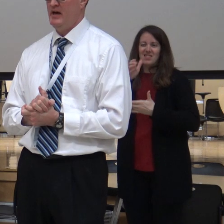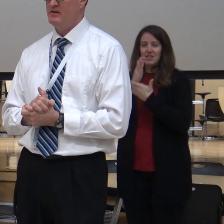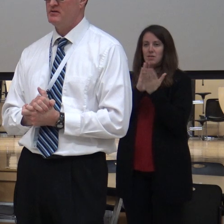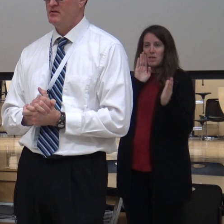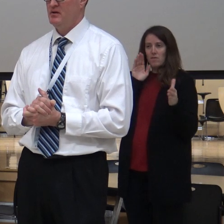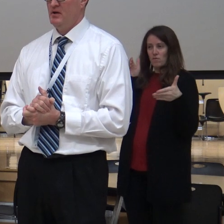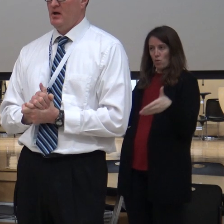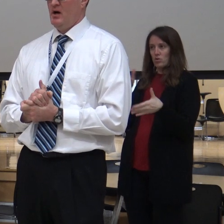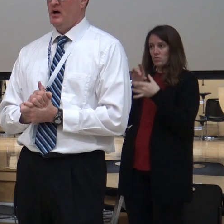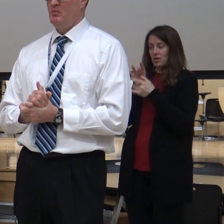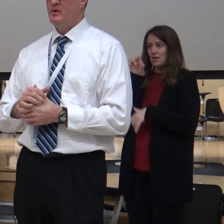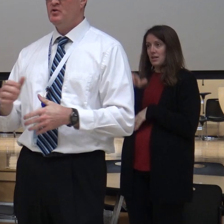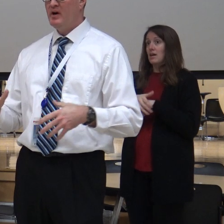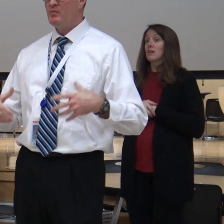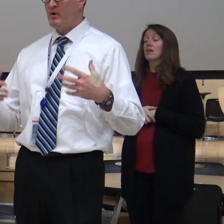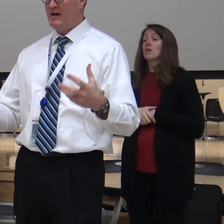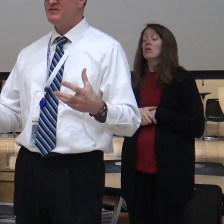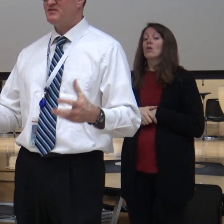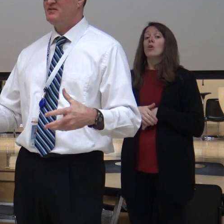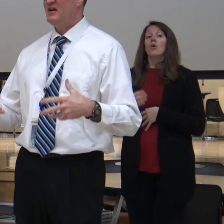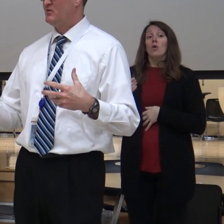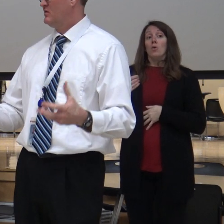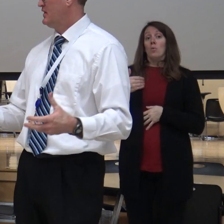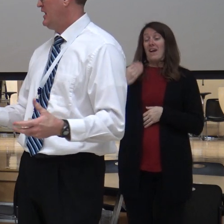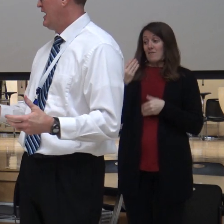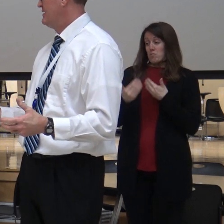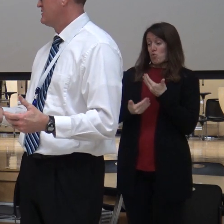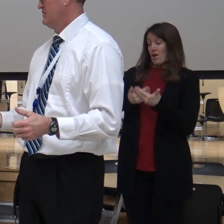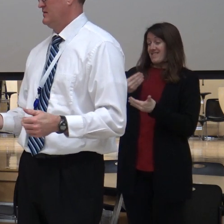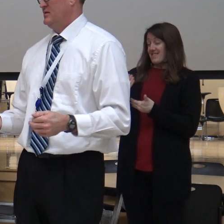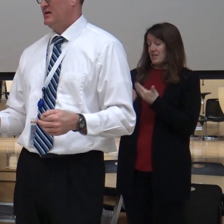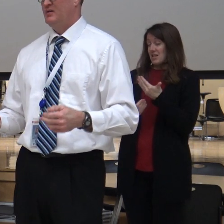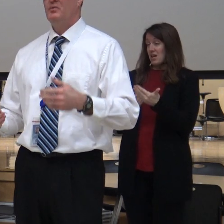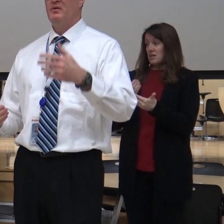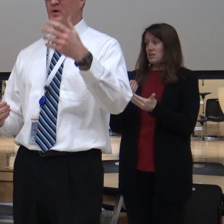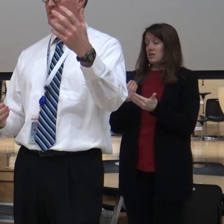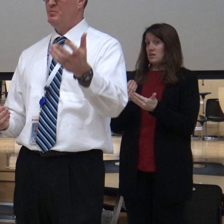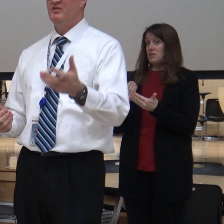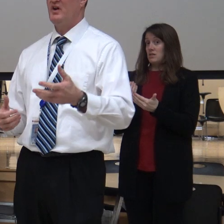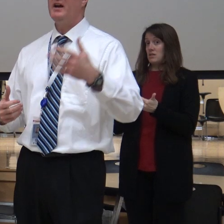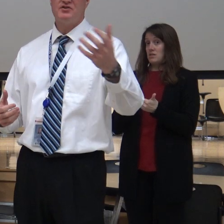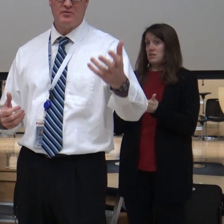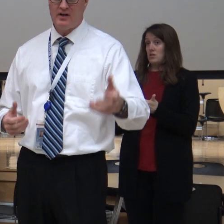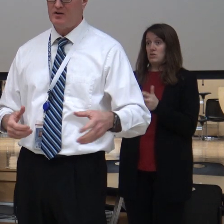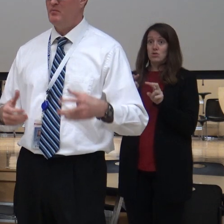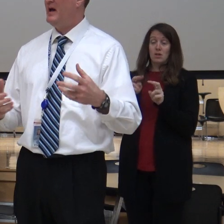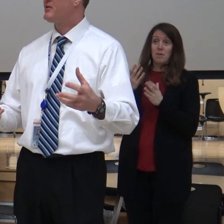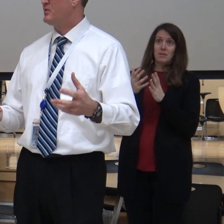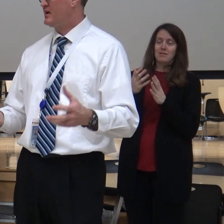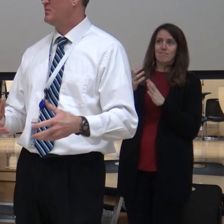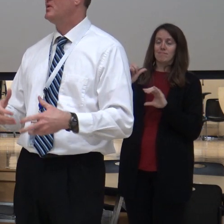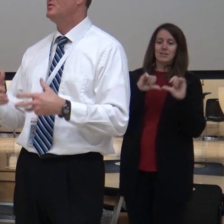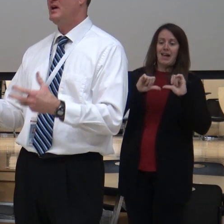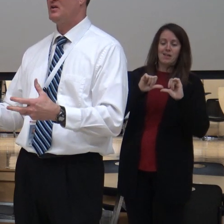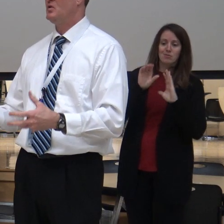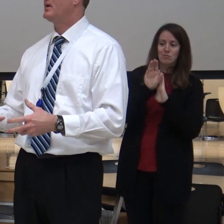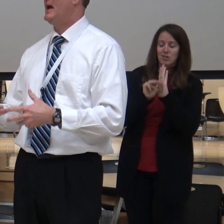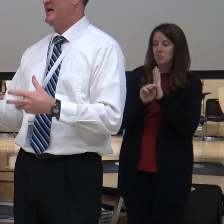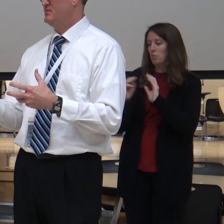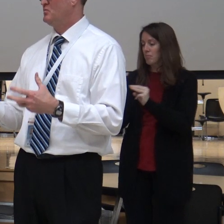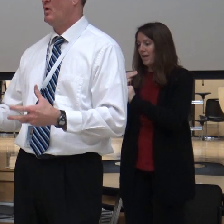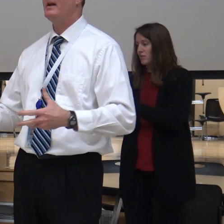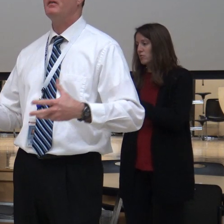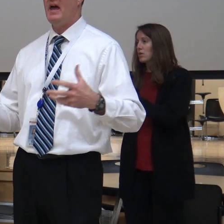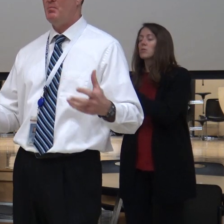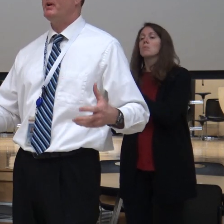have with that. We do have a process to take a look at, whether it be science curriculum or math curriculum, we do take a look